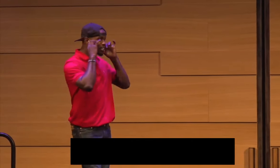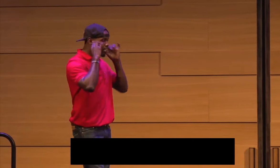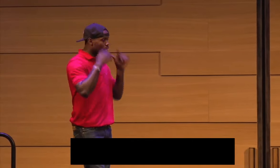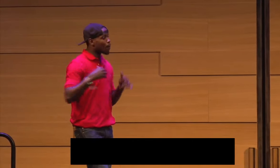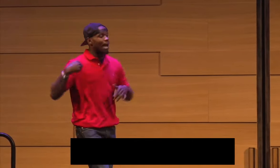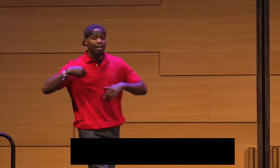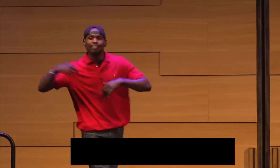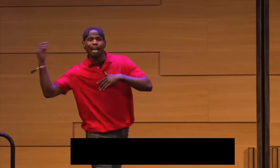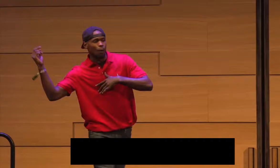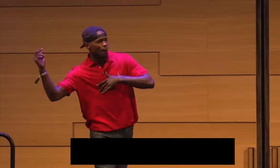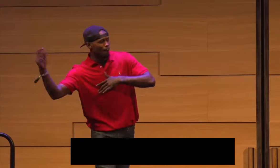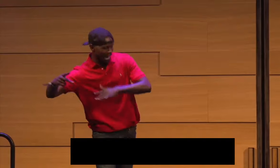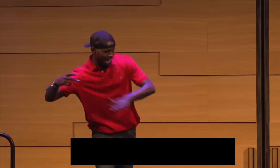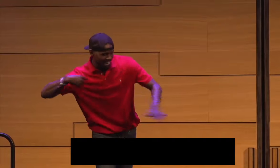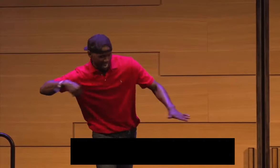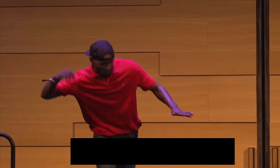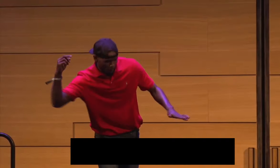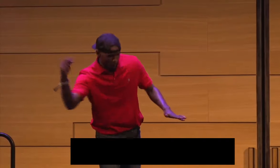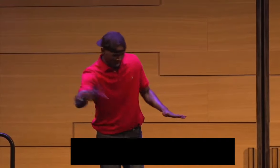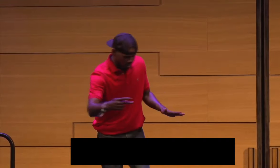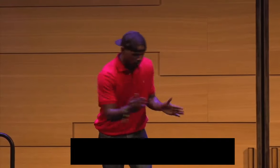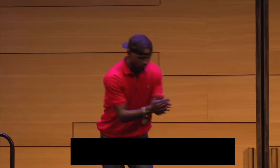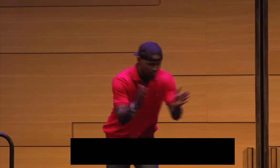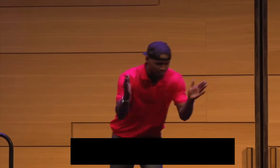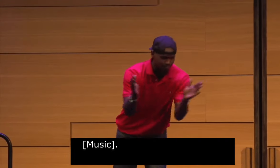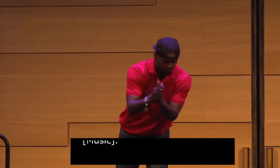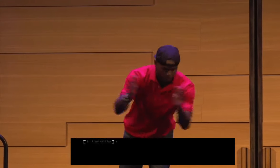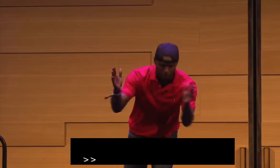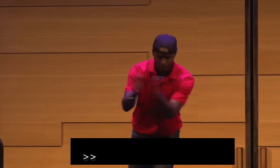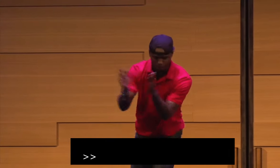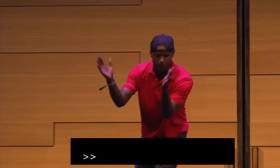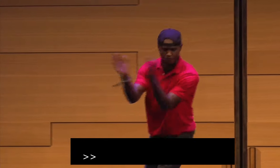And we back, and we back, and we back, and we back, and we